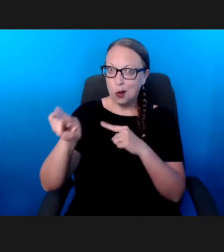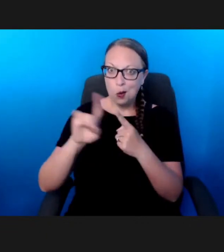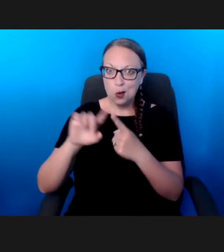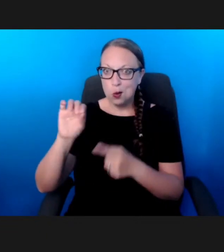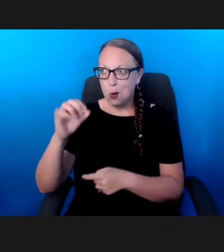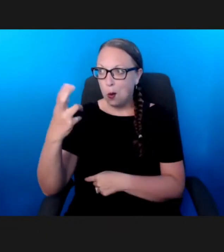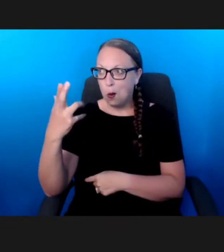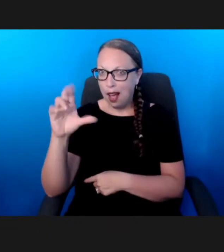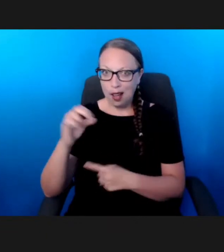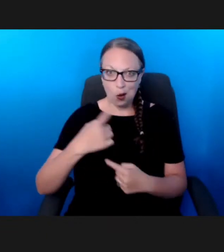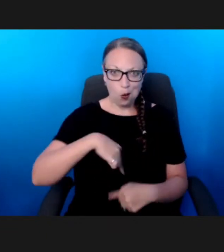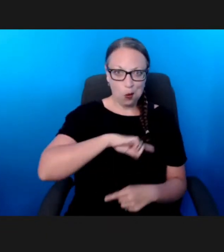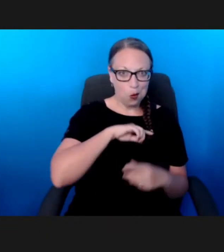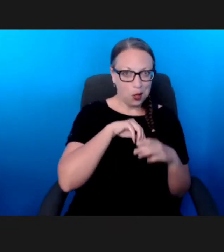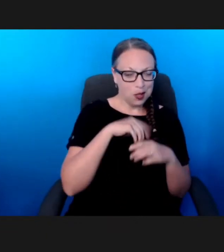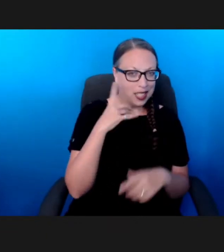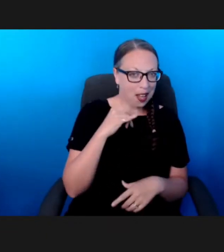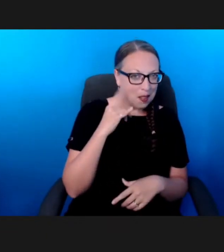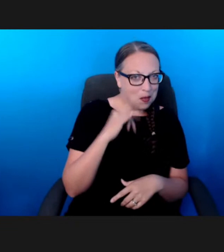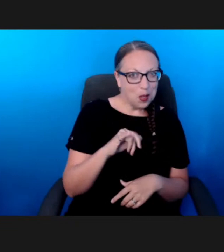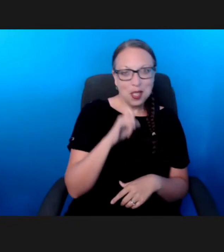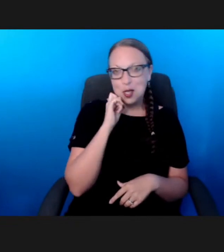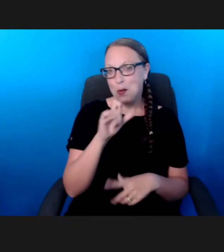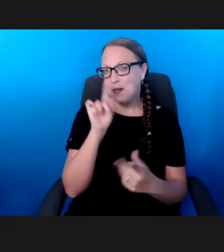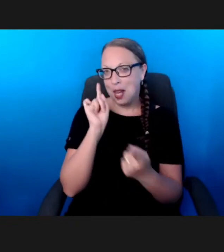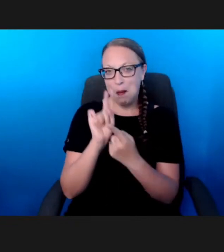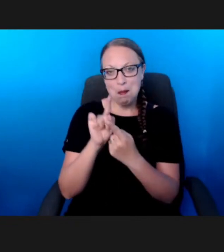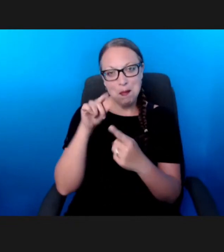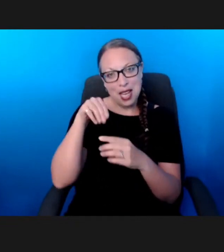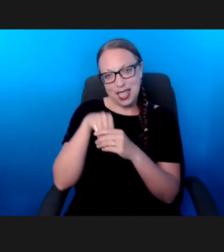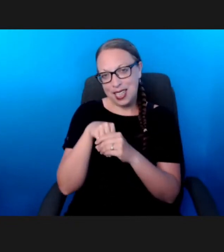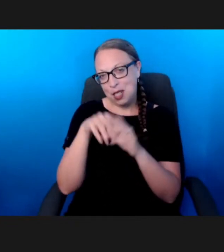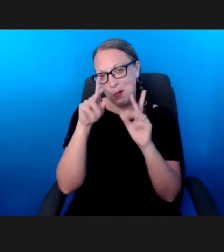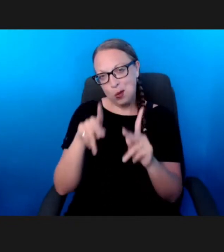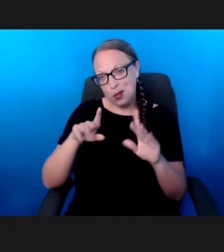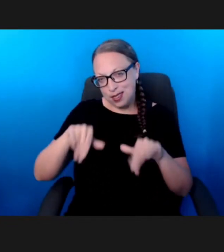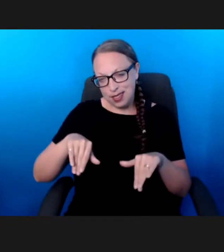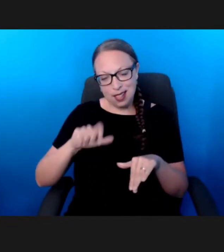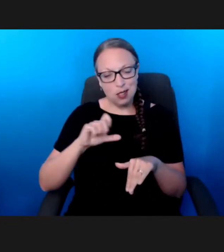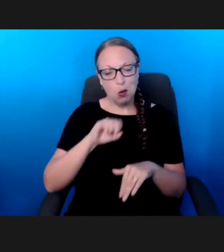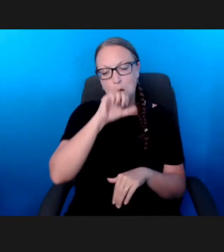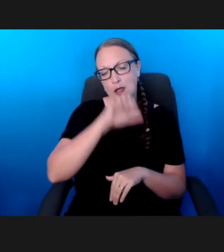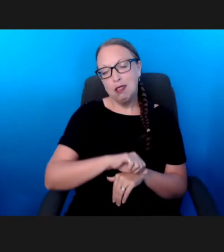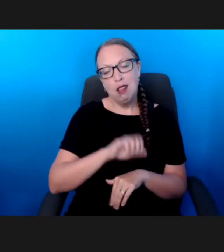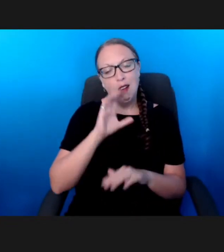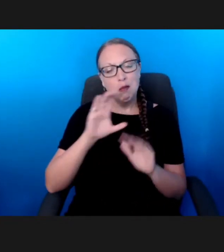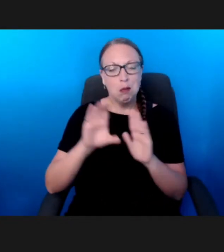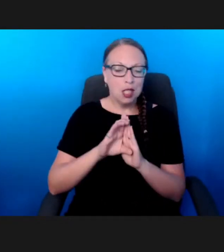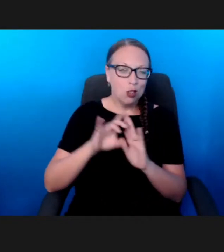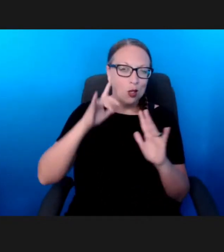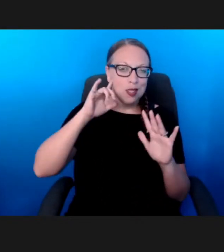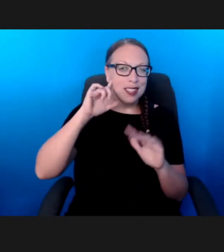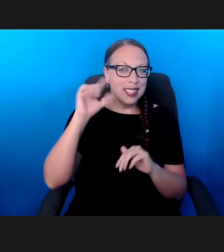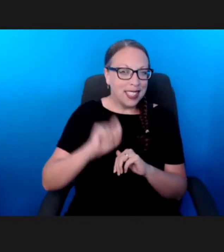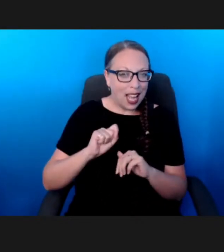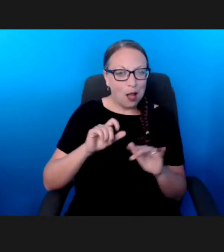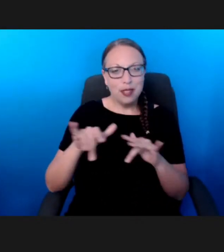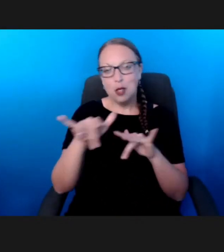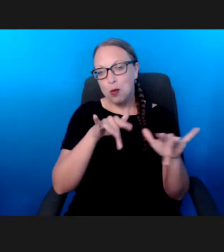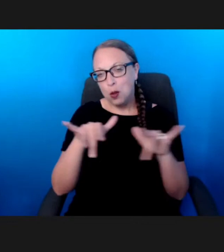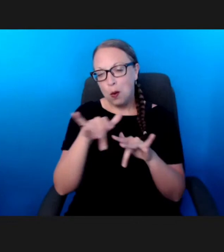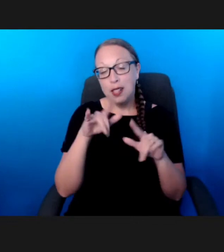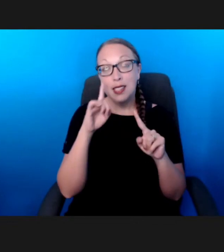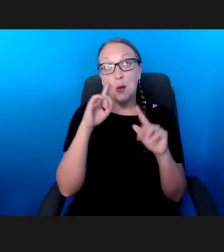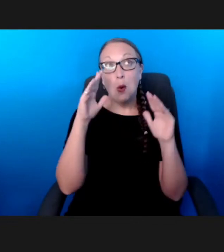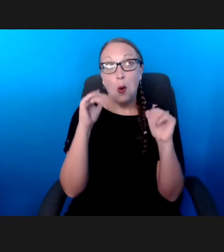in California. So we are just delighted when we get pictures and sounds like this that come here. And we're hoping